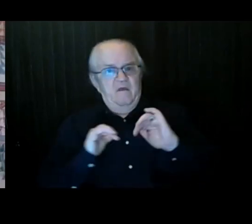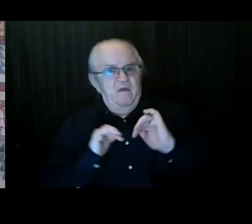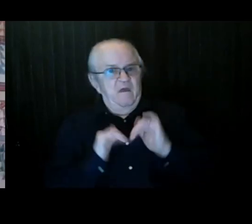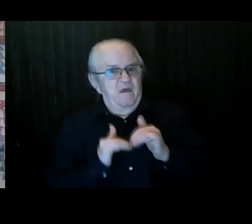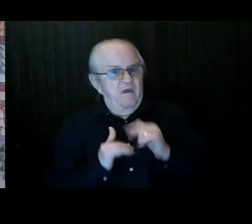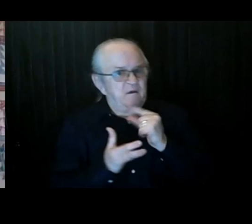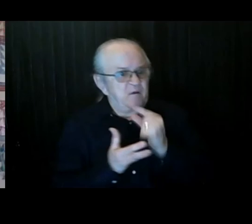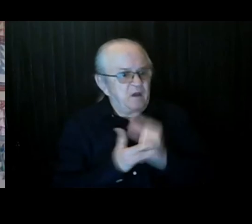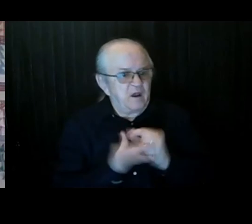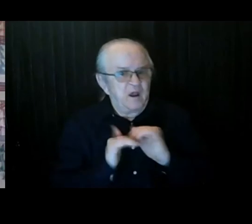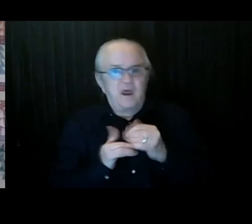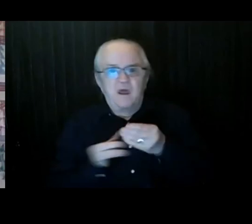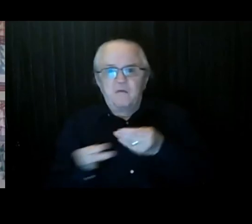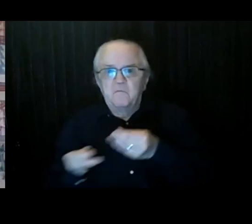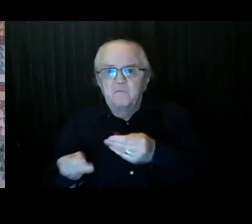degrees?